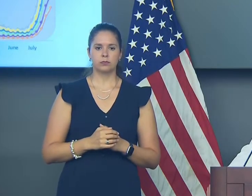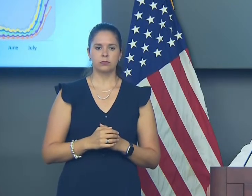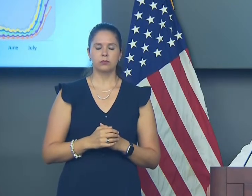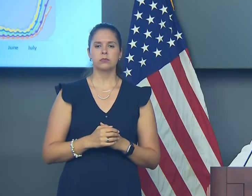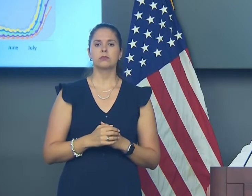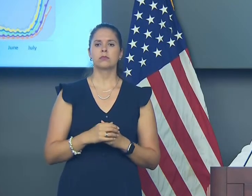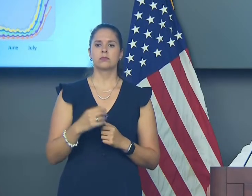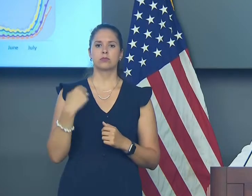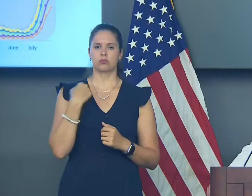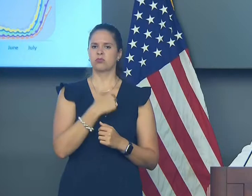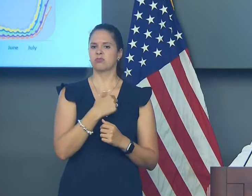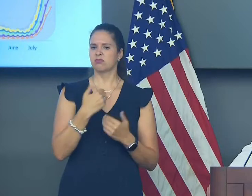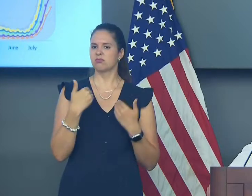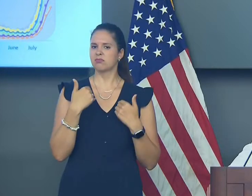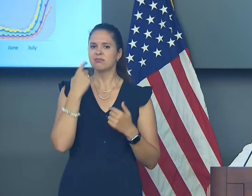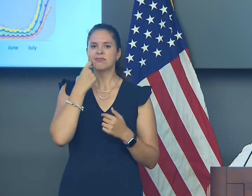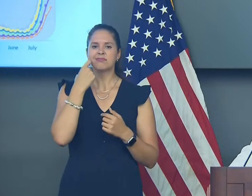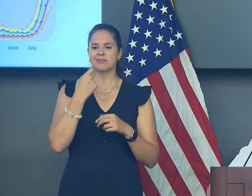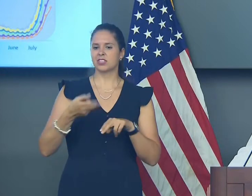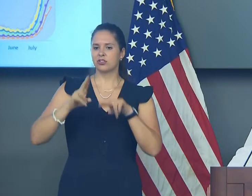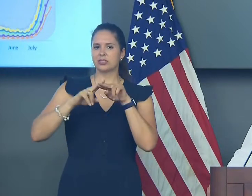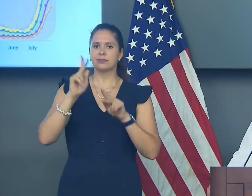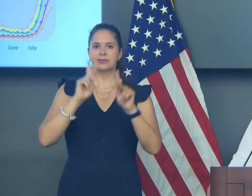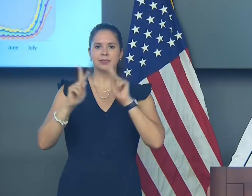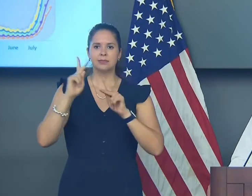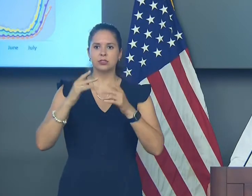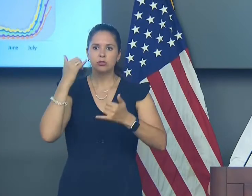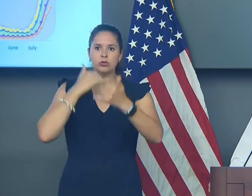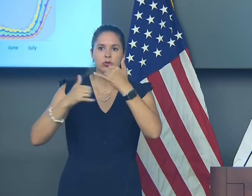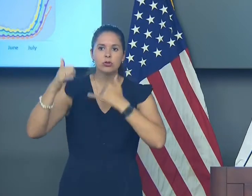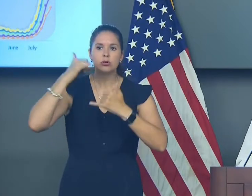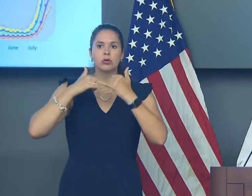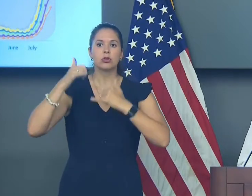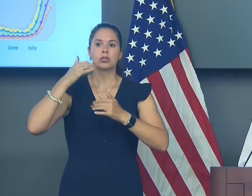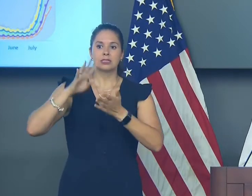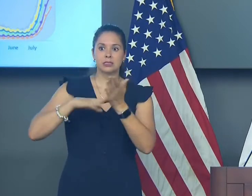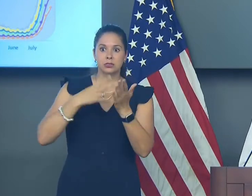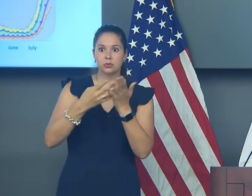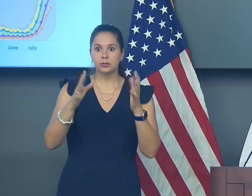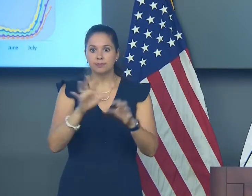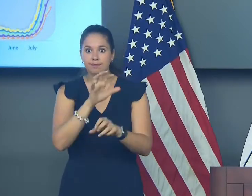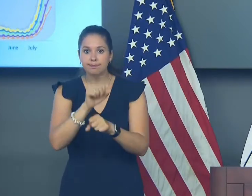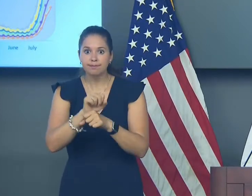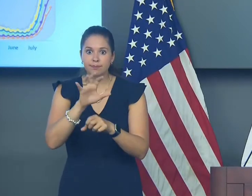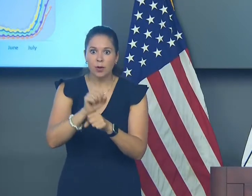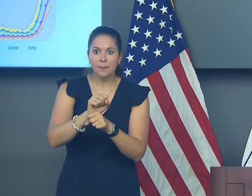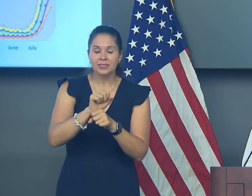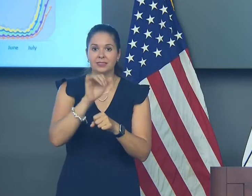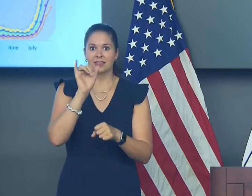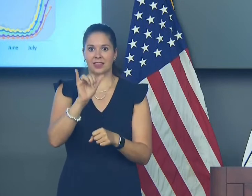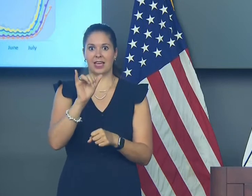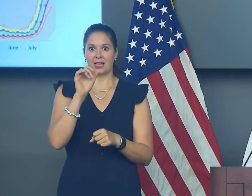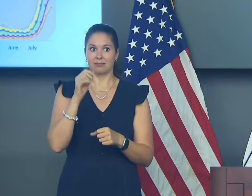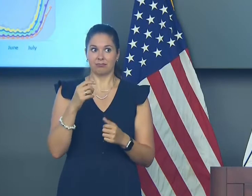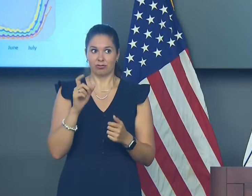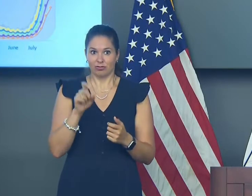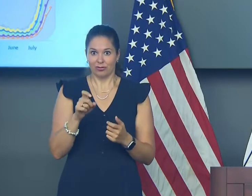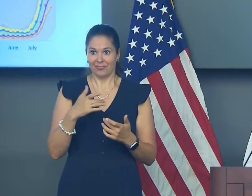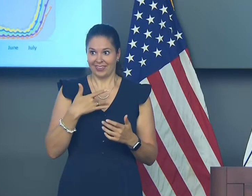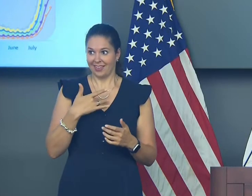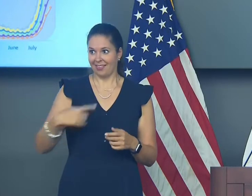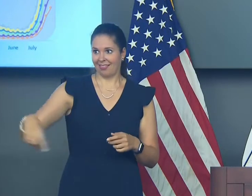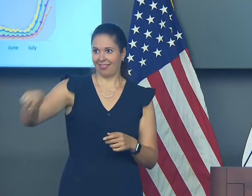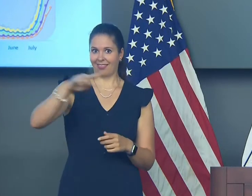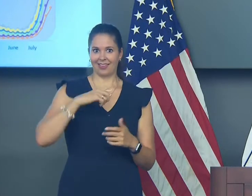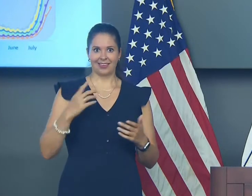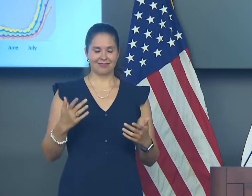We have had a recent increase, obviously, in people calling to schedule appointments, and that should be encouraging to all of